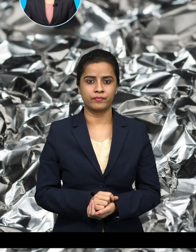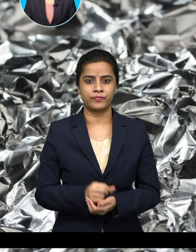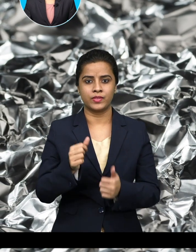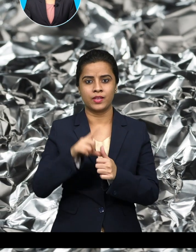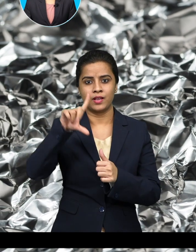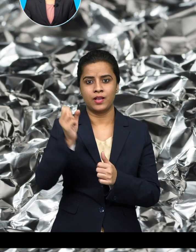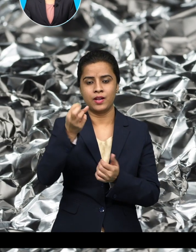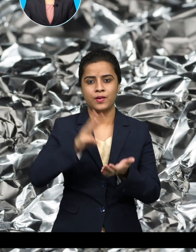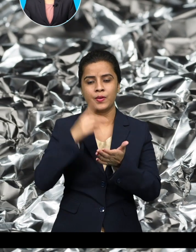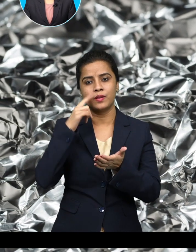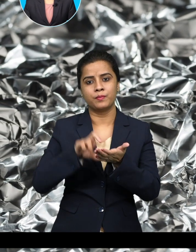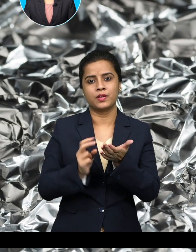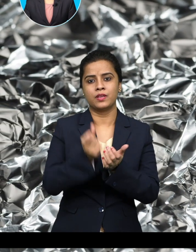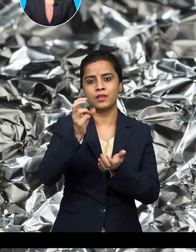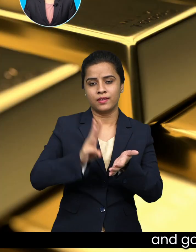aluminum